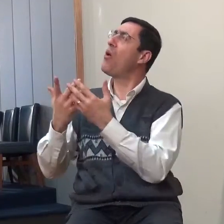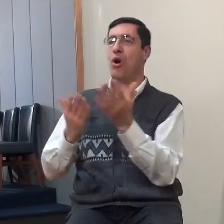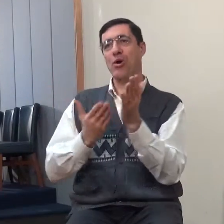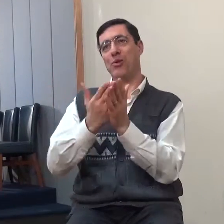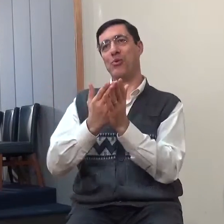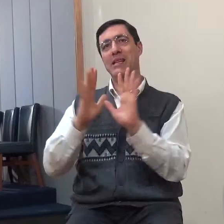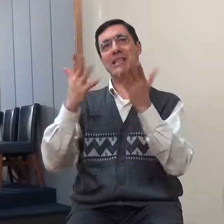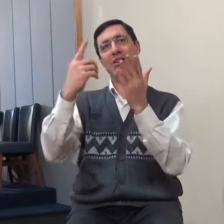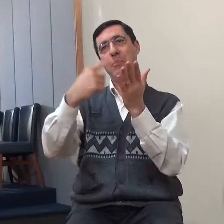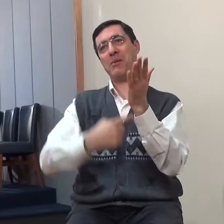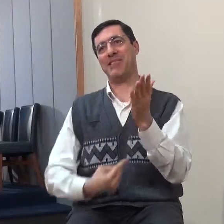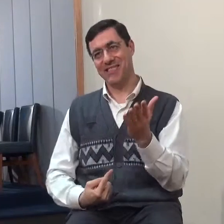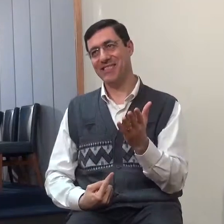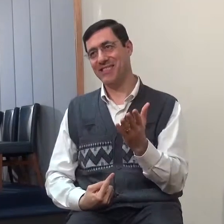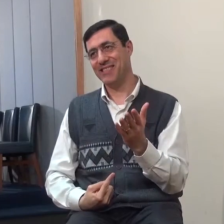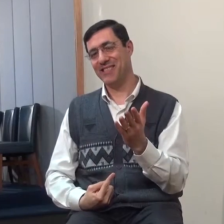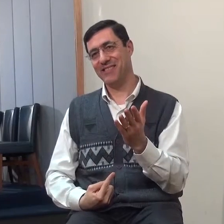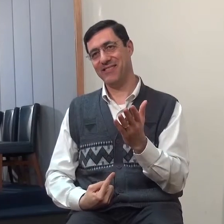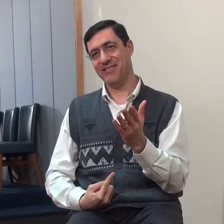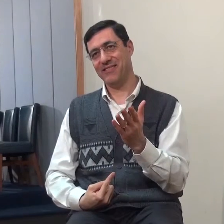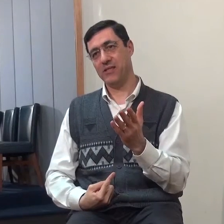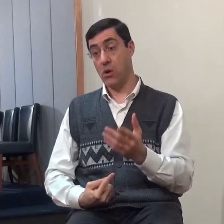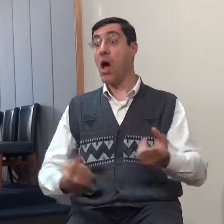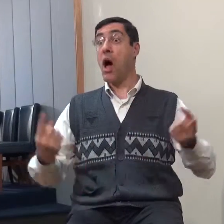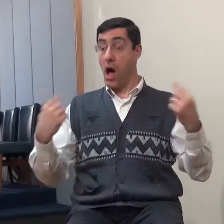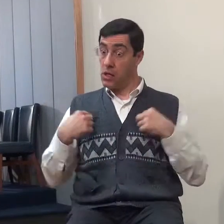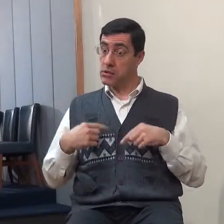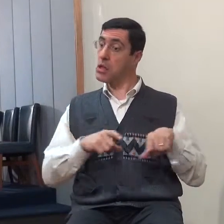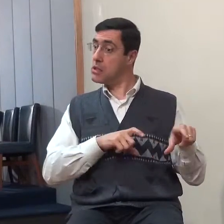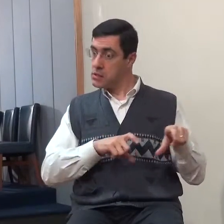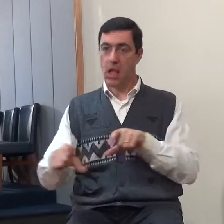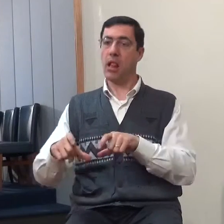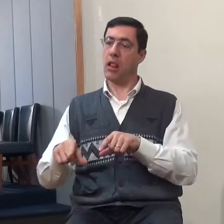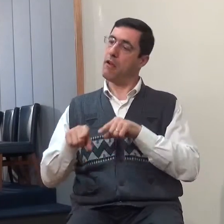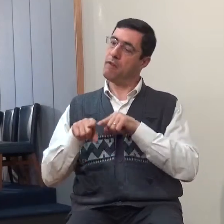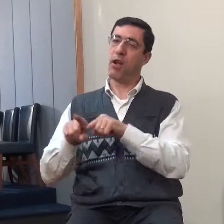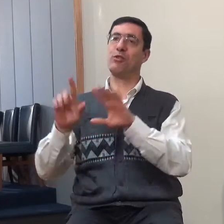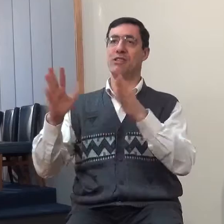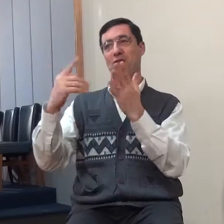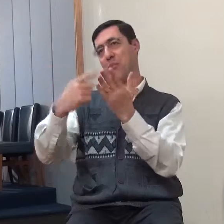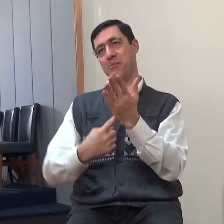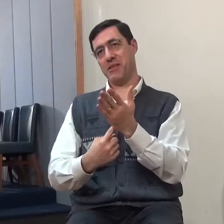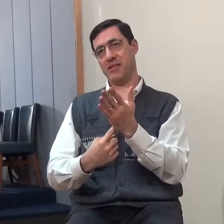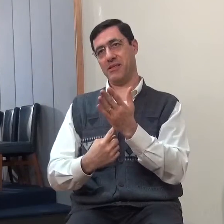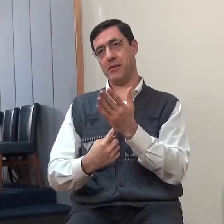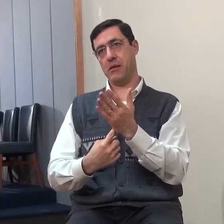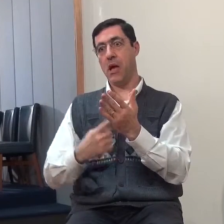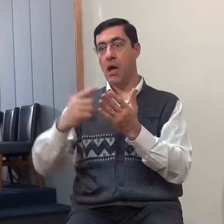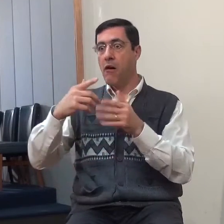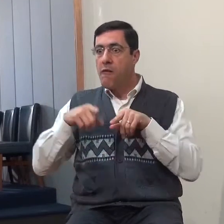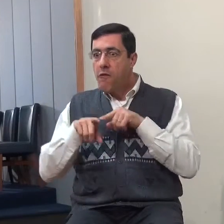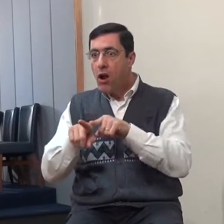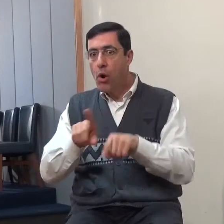still under the moral law, not as a way of salvation, but as our voluntary desire.